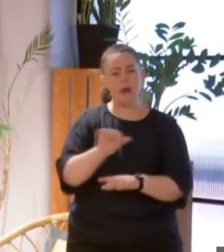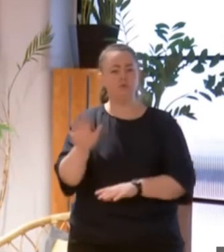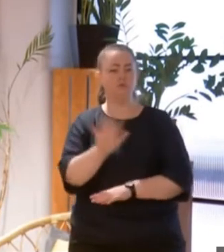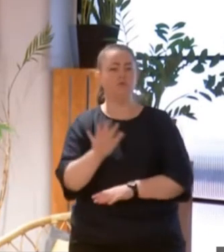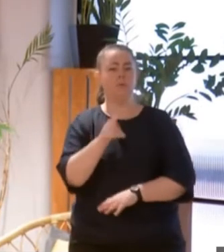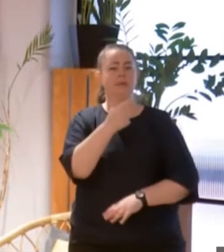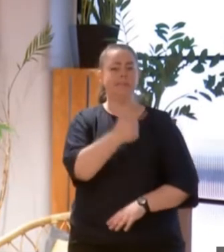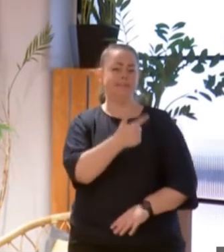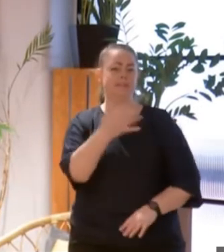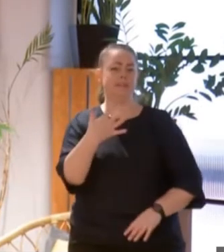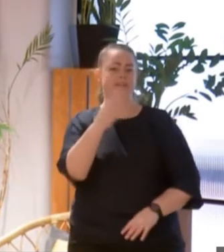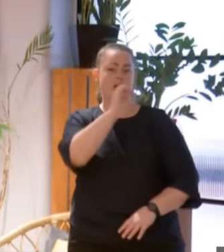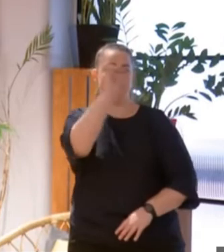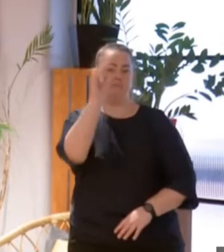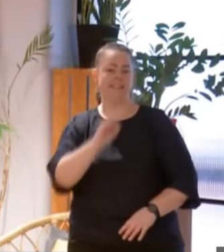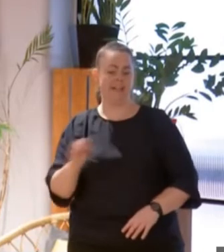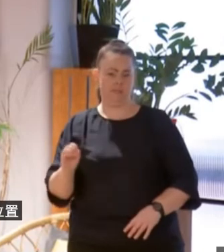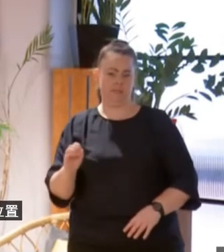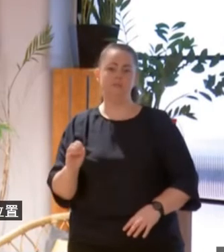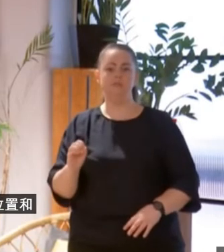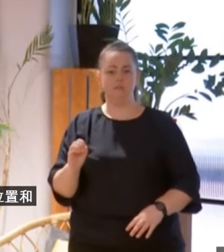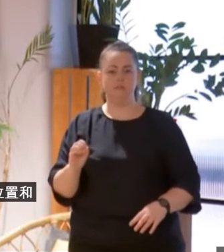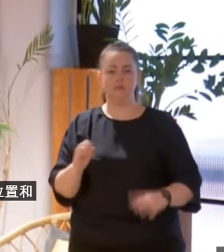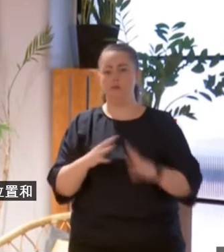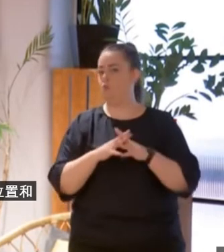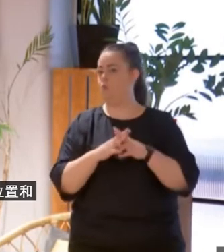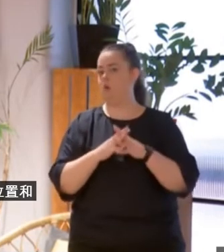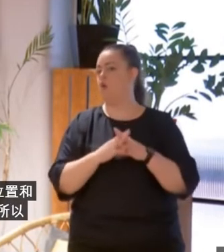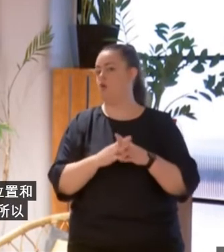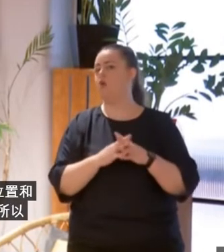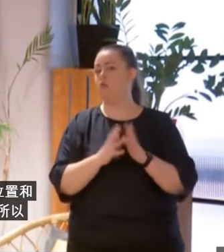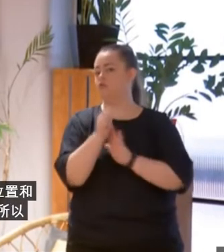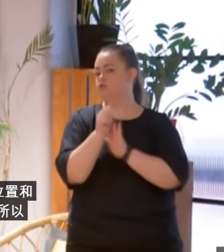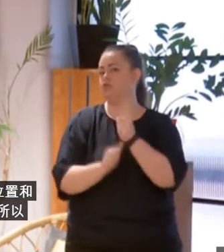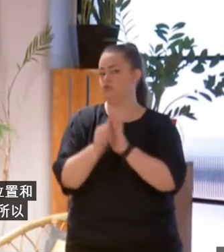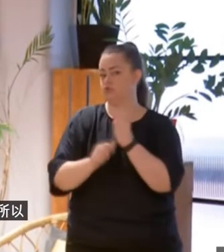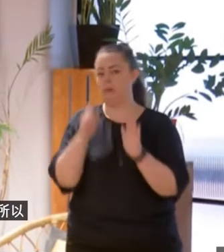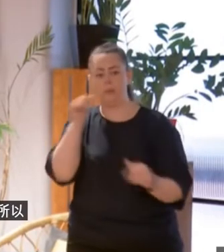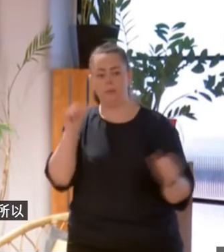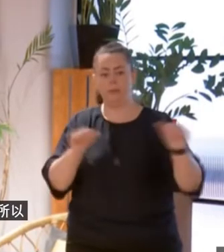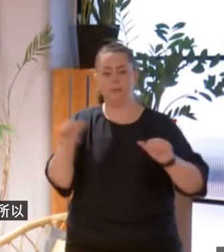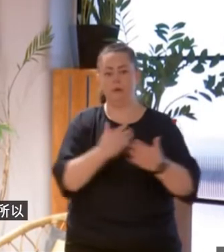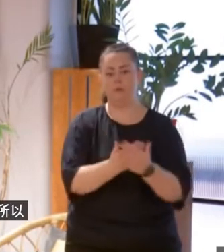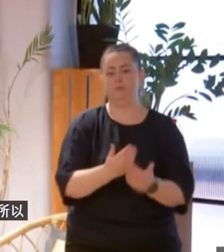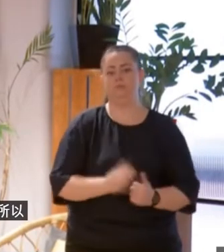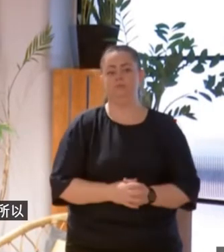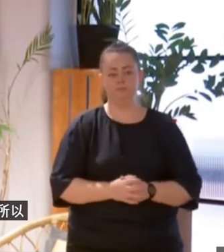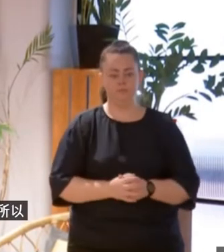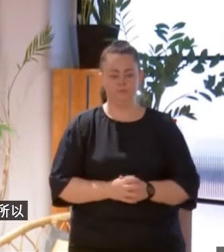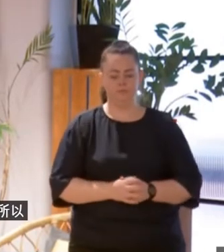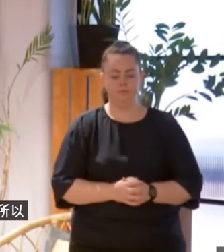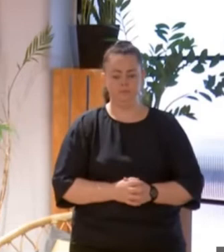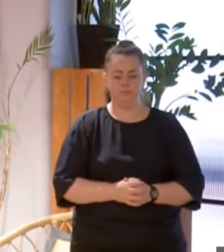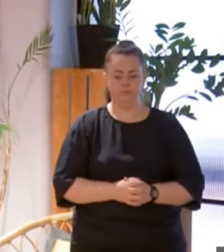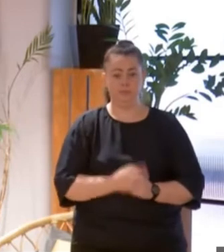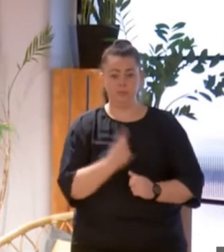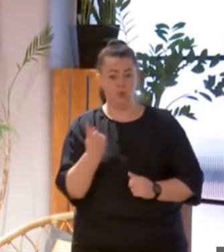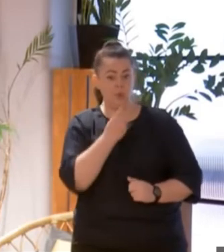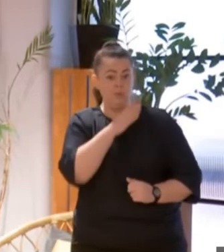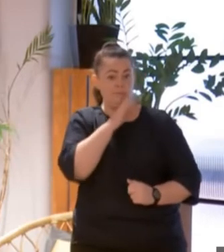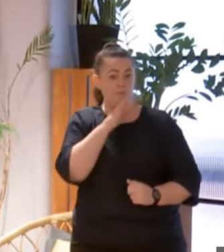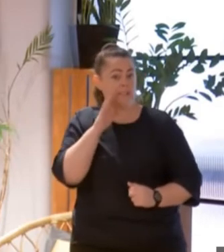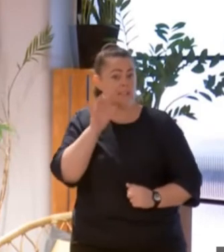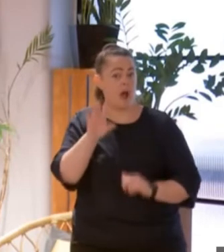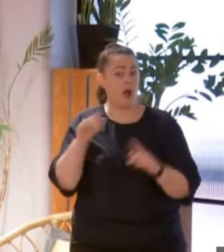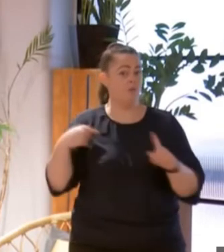the pre-10th of January position and the pre-pandemic levels. So to the patients who have missed out in the last